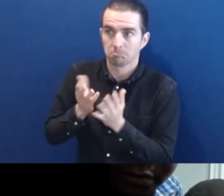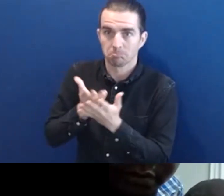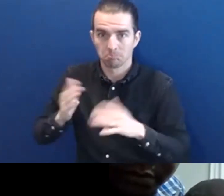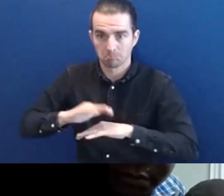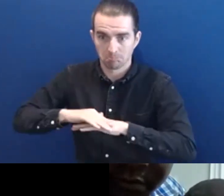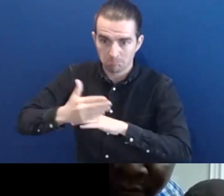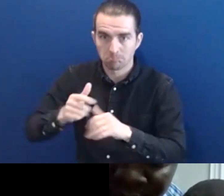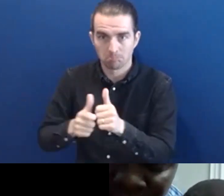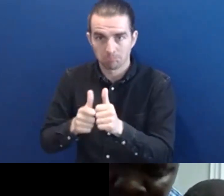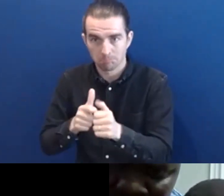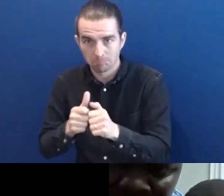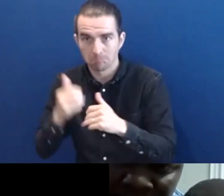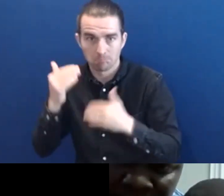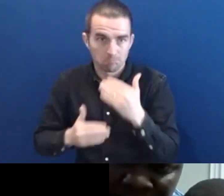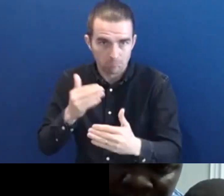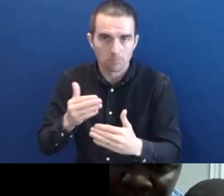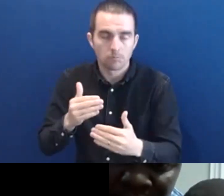and majority, in fact,